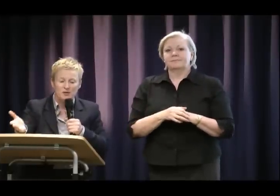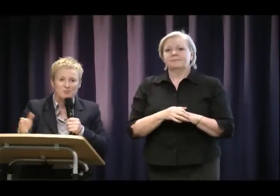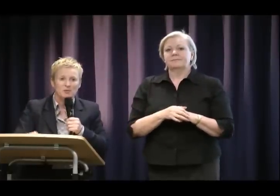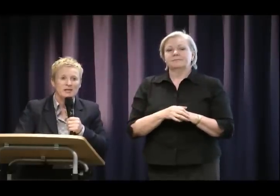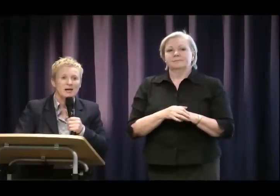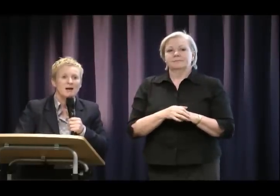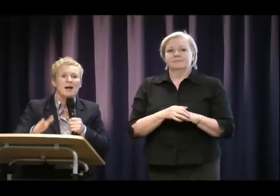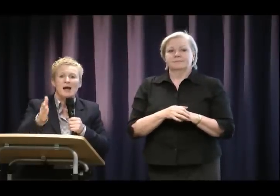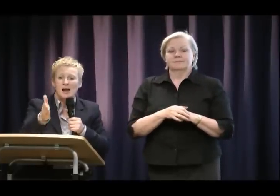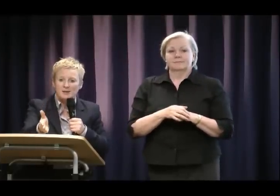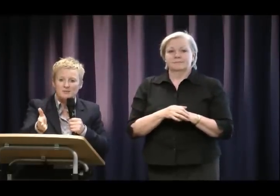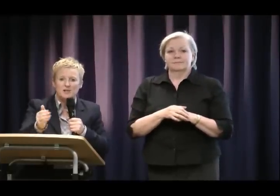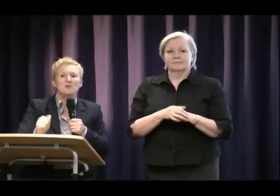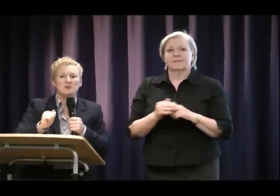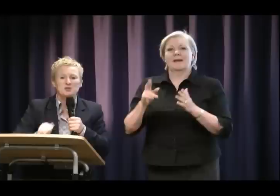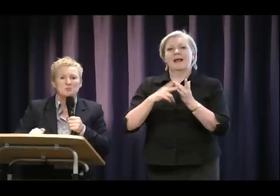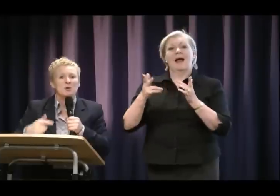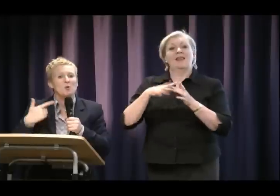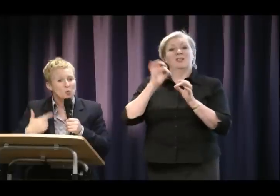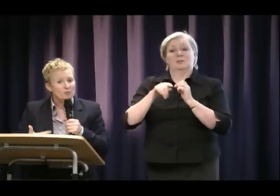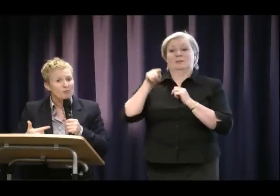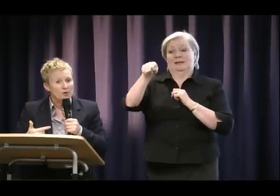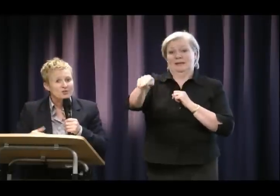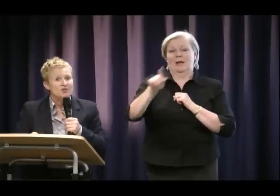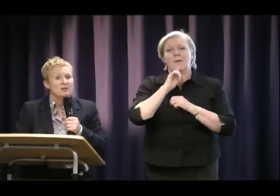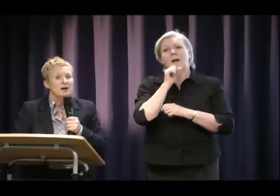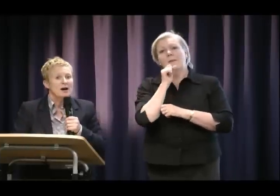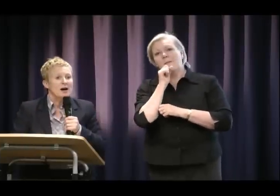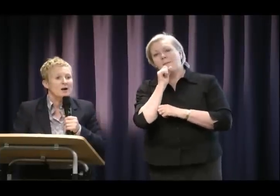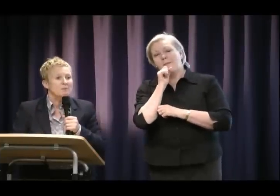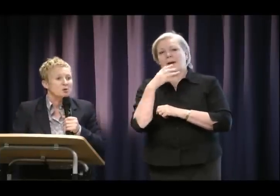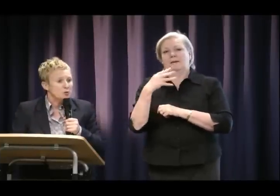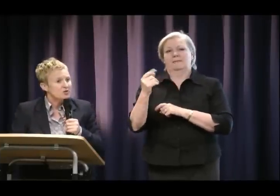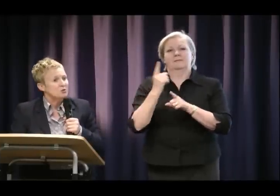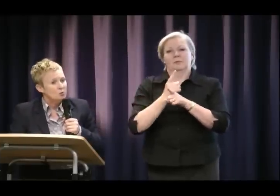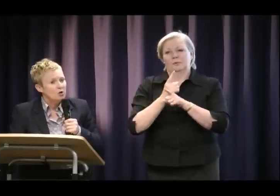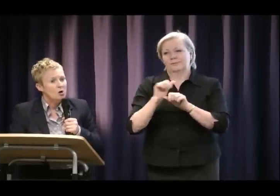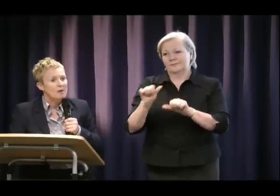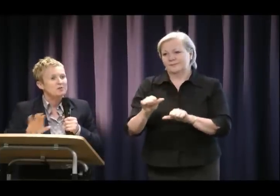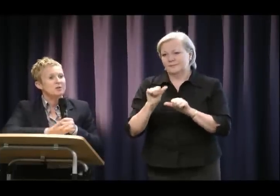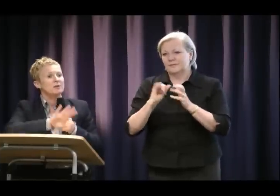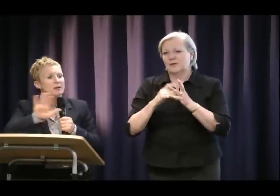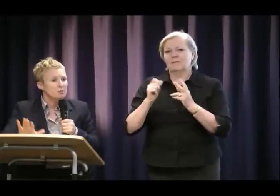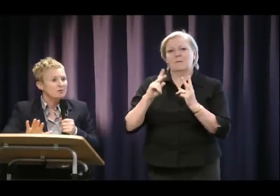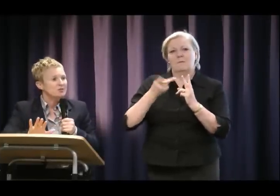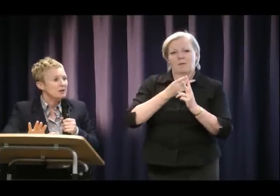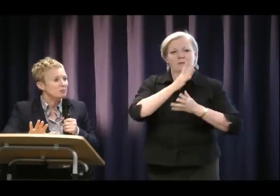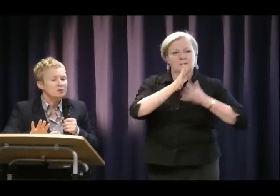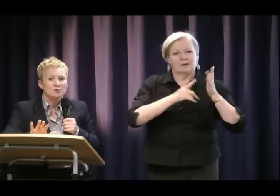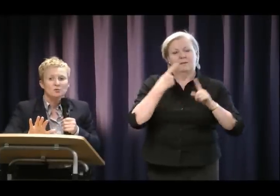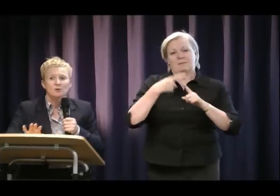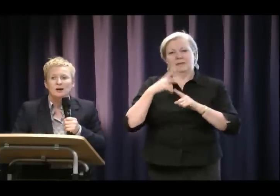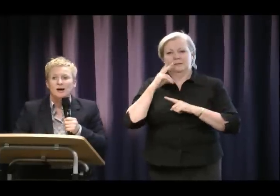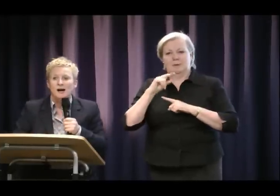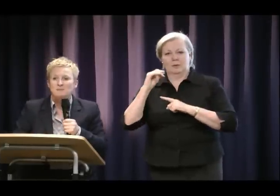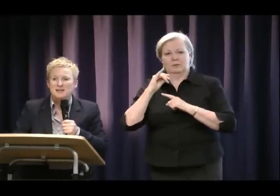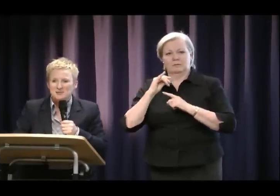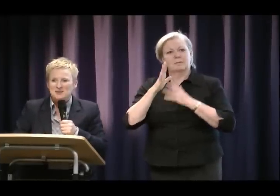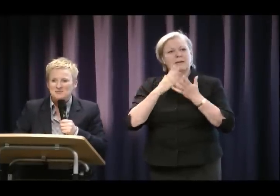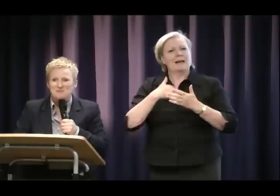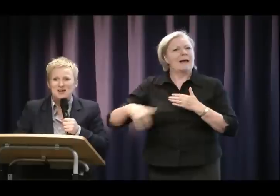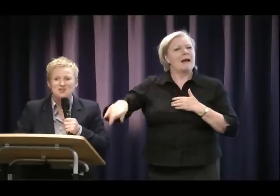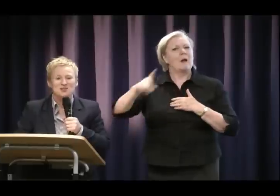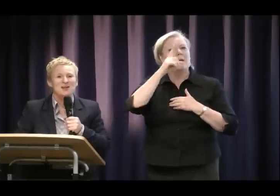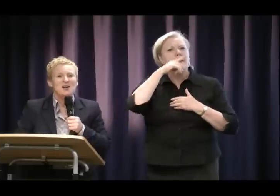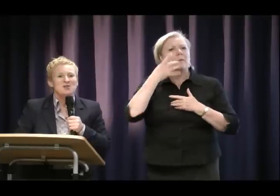and for the people here, and the other interpreter will voice the question or the comment so that everyone's able to get